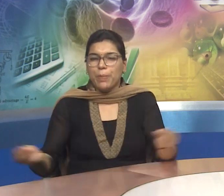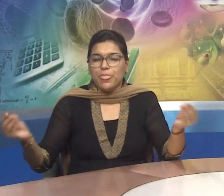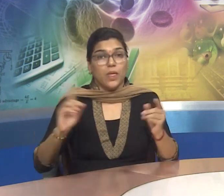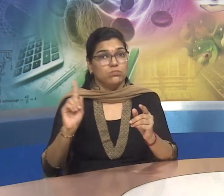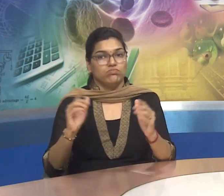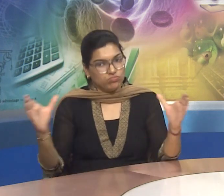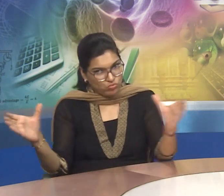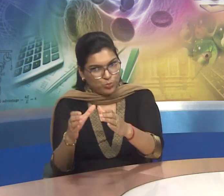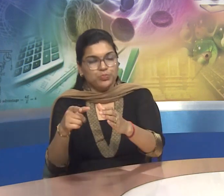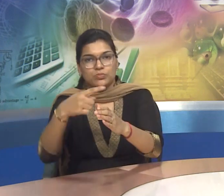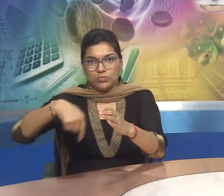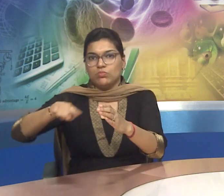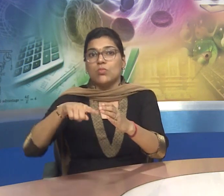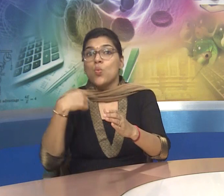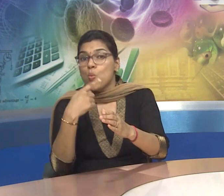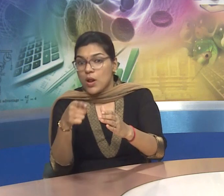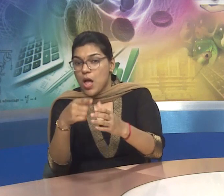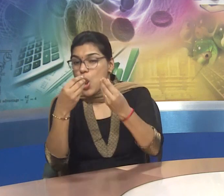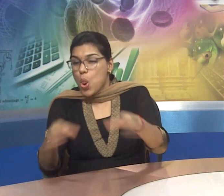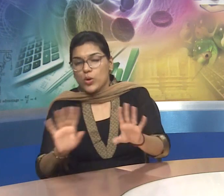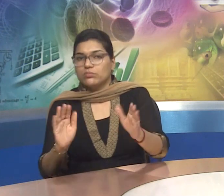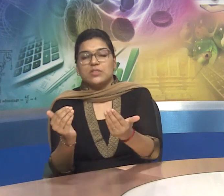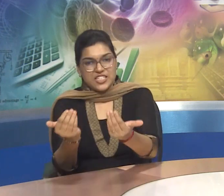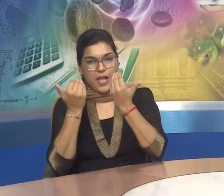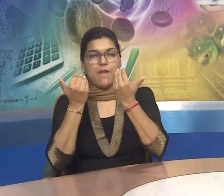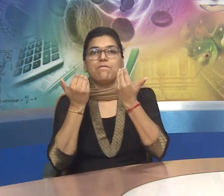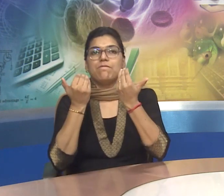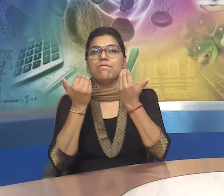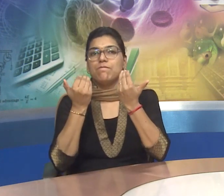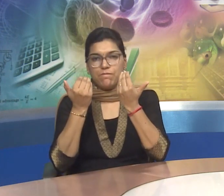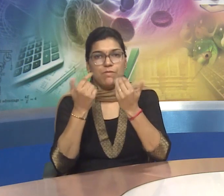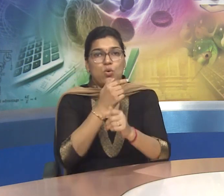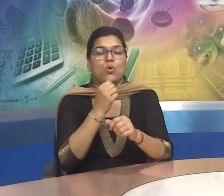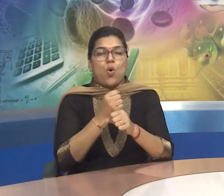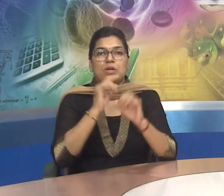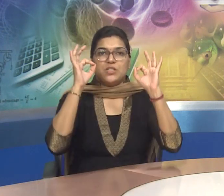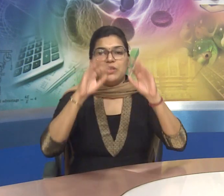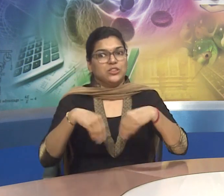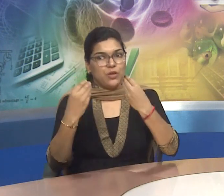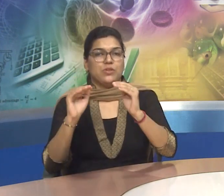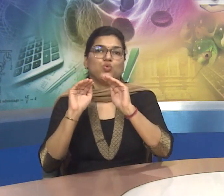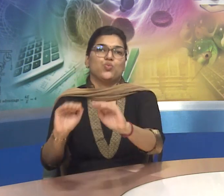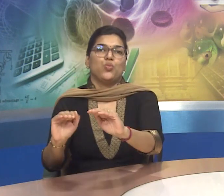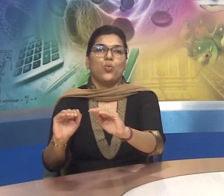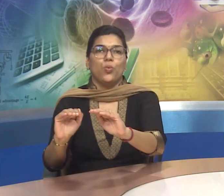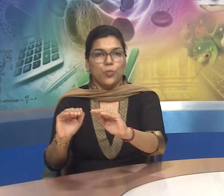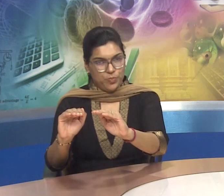and for those communities for which they want to uplift, like upliftment of the scheduled caste, scheduled tribes,